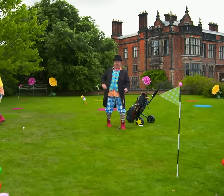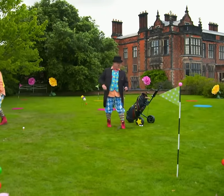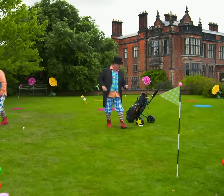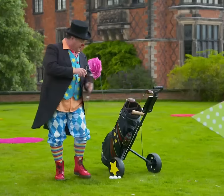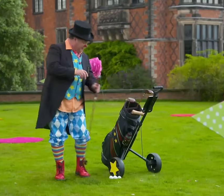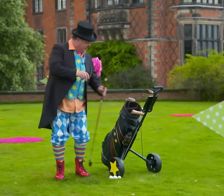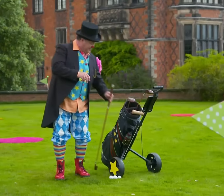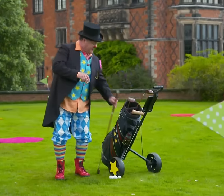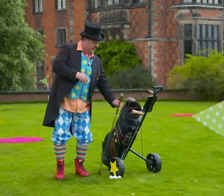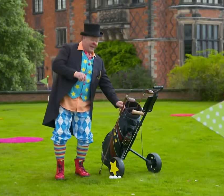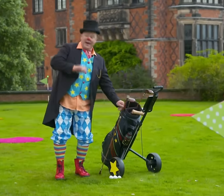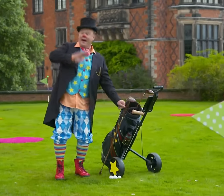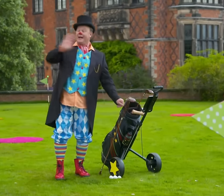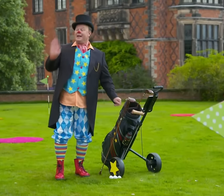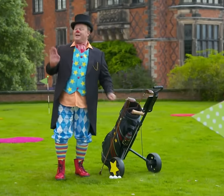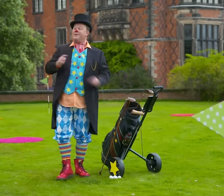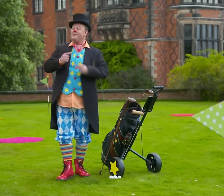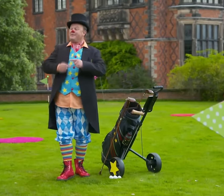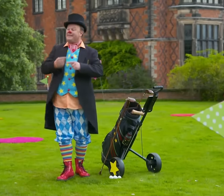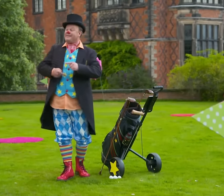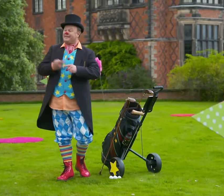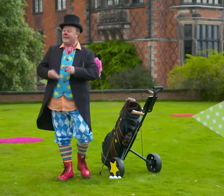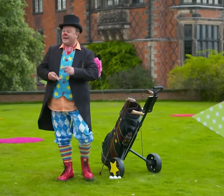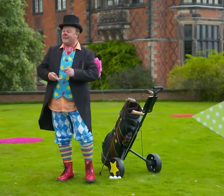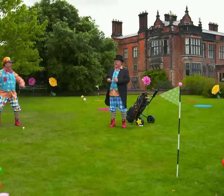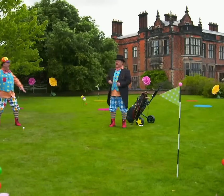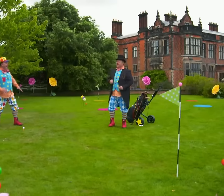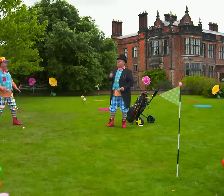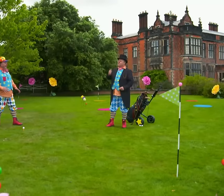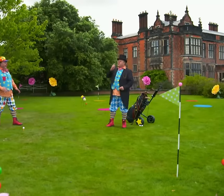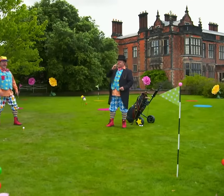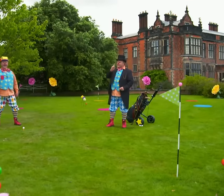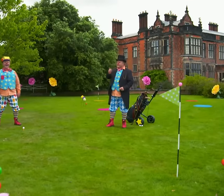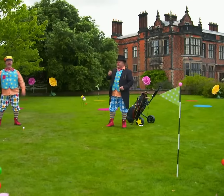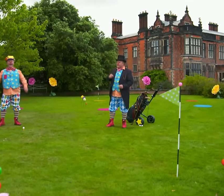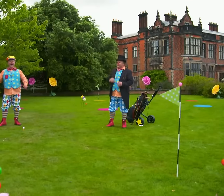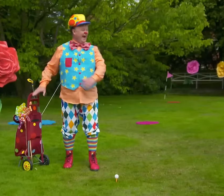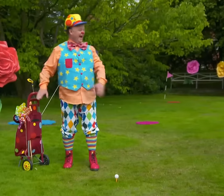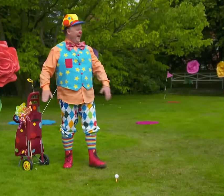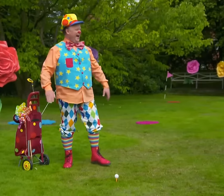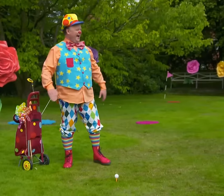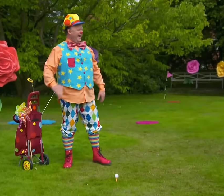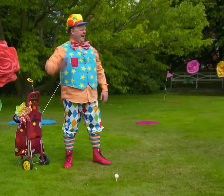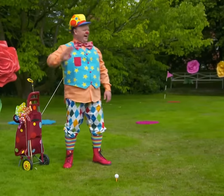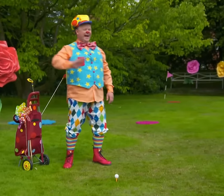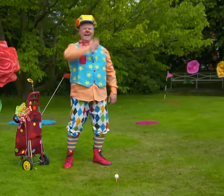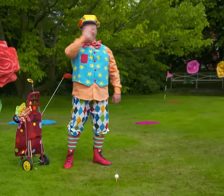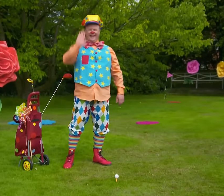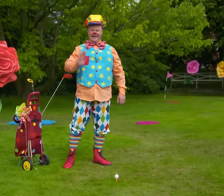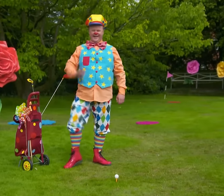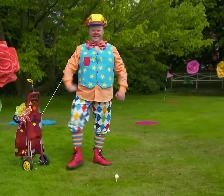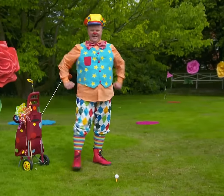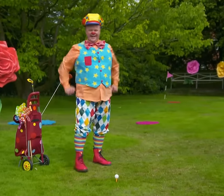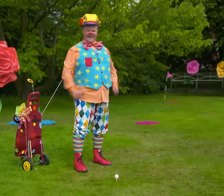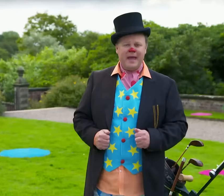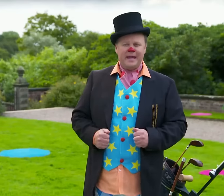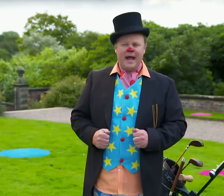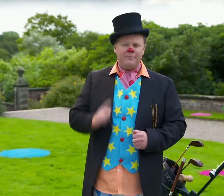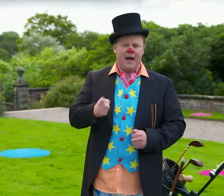Oh. Hello, Mr T. Good to see you. Oh, hello. Now,